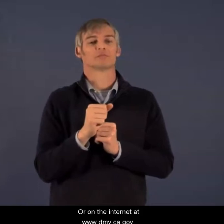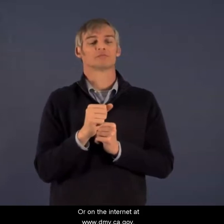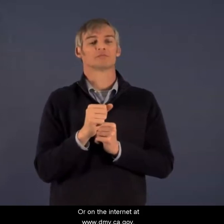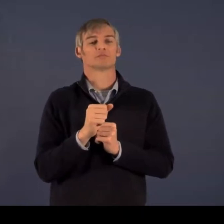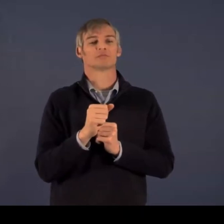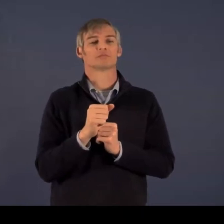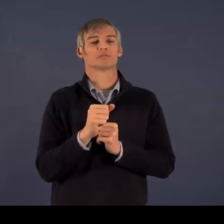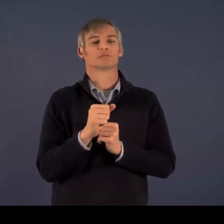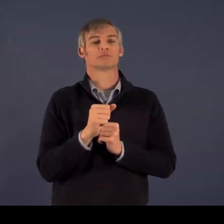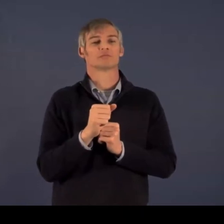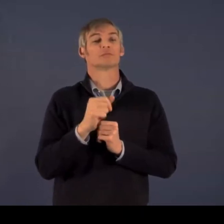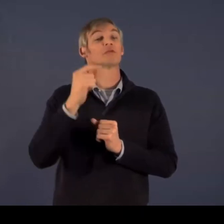www.dmv.ca.gov.